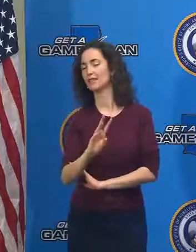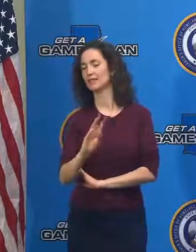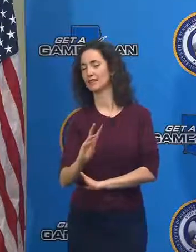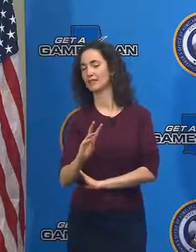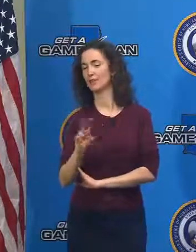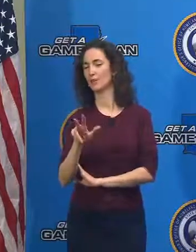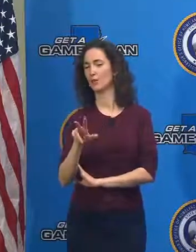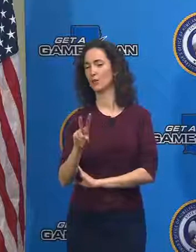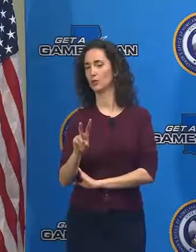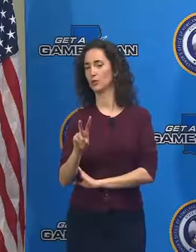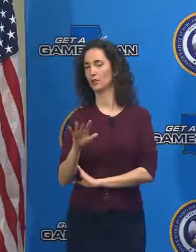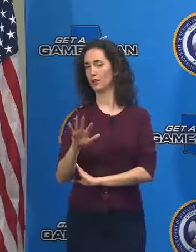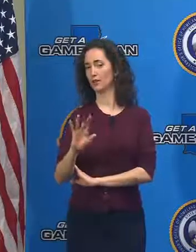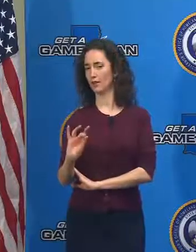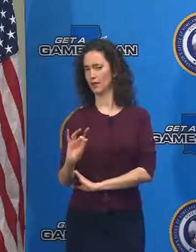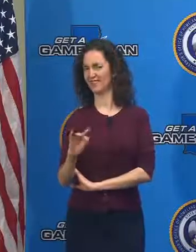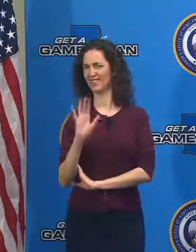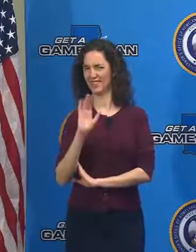1-888-766-3258.